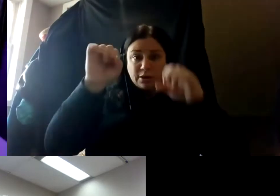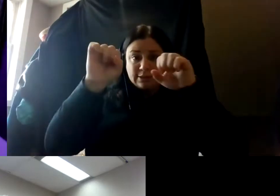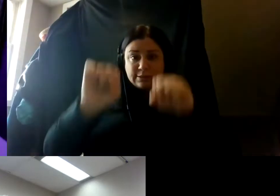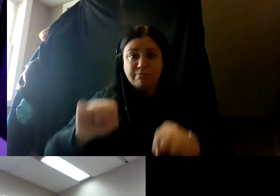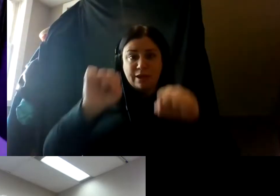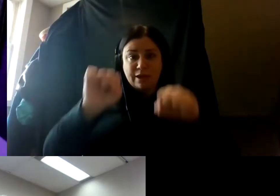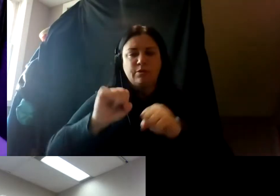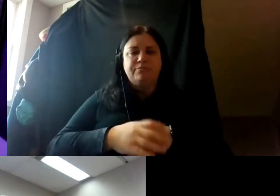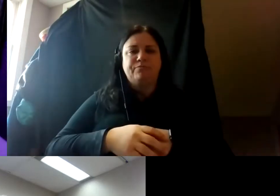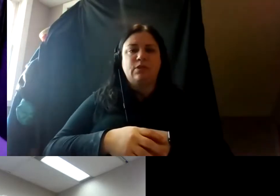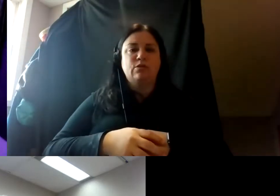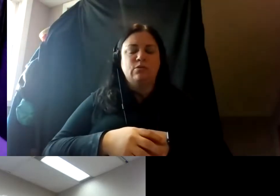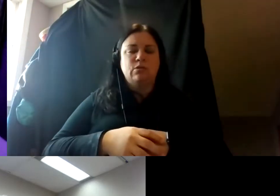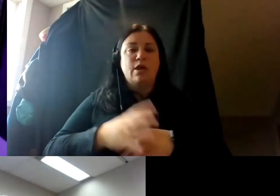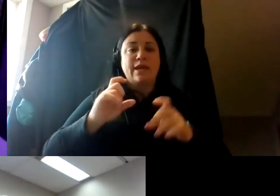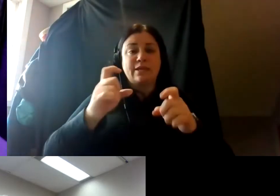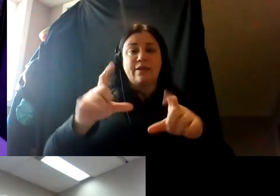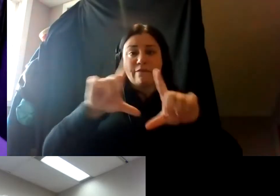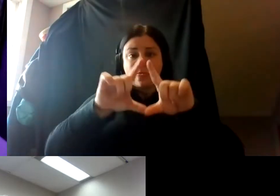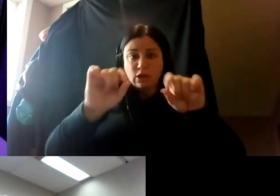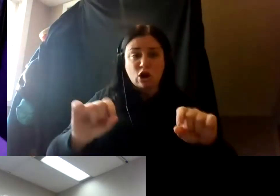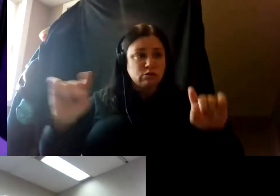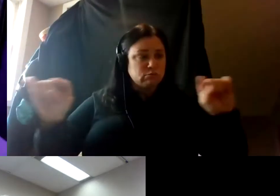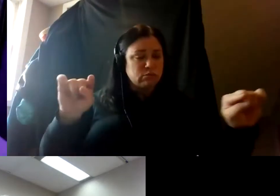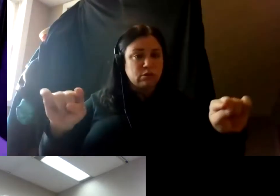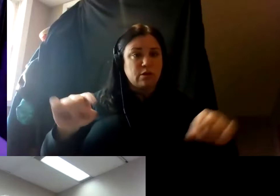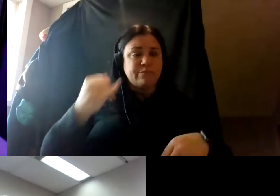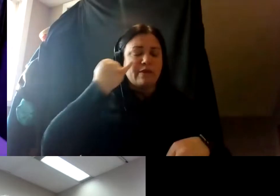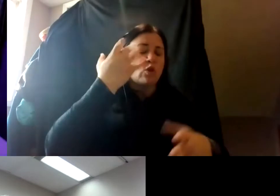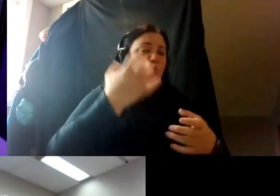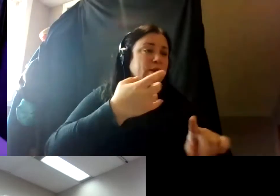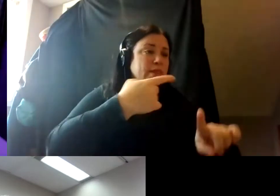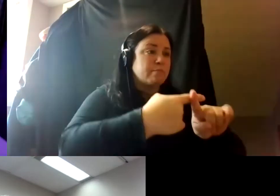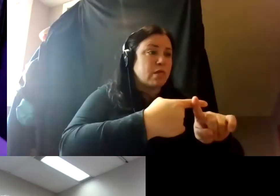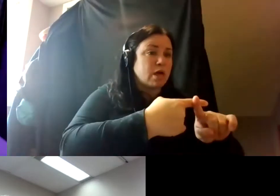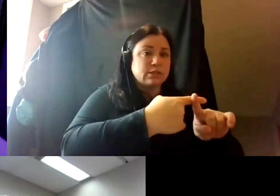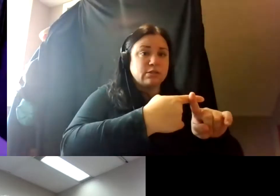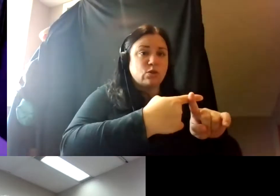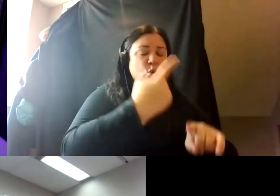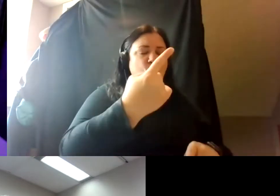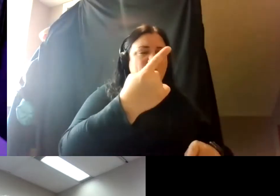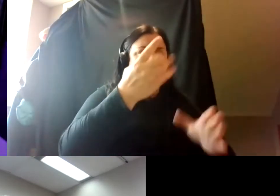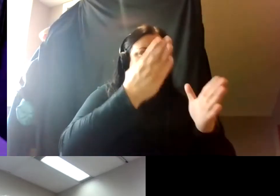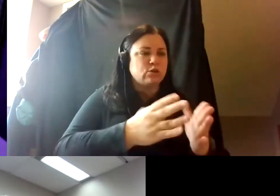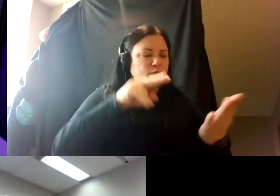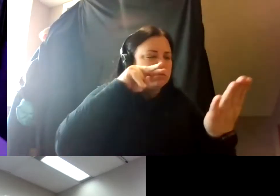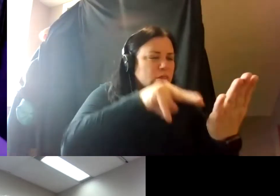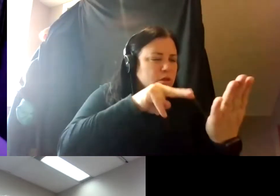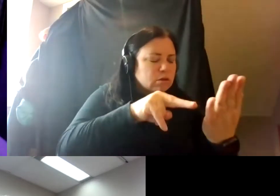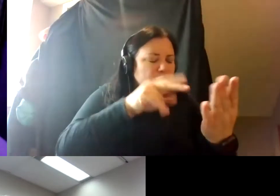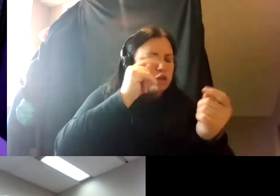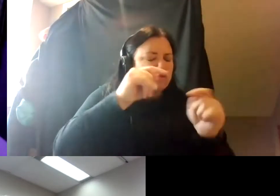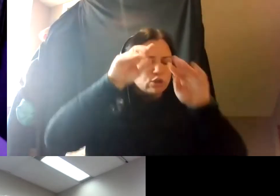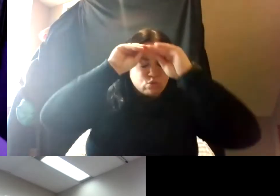people in different rooms. They would give them a set of these cards and say they wanted the plus sign. One person in one room would stare at it and try to send